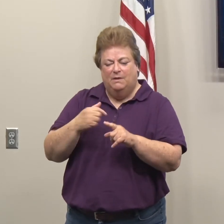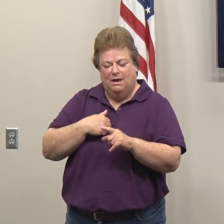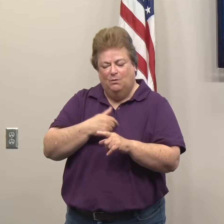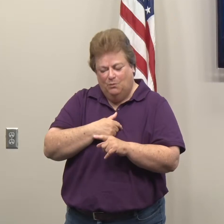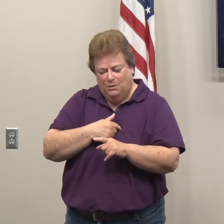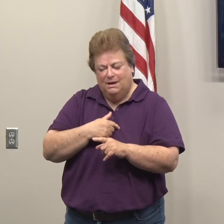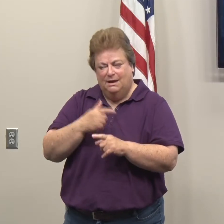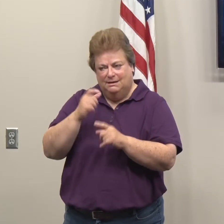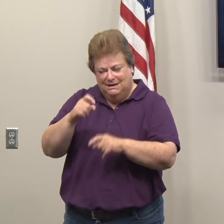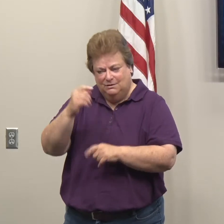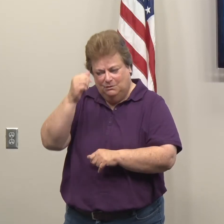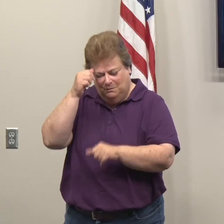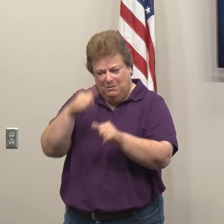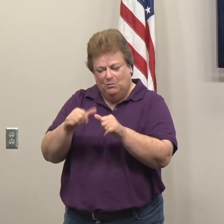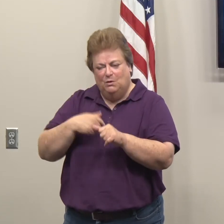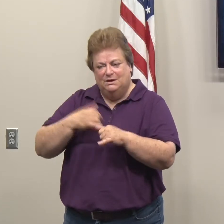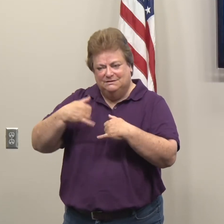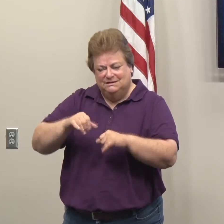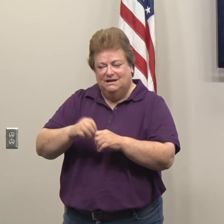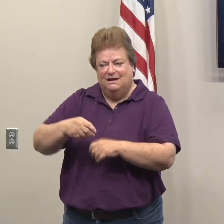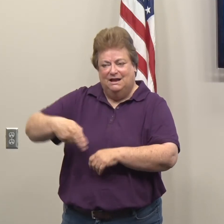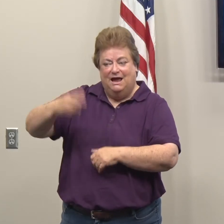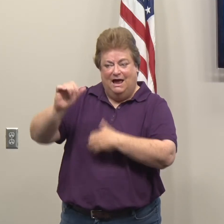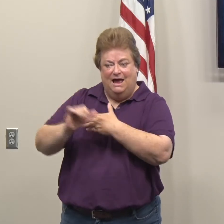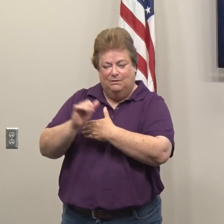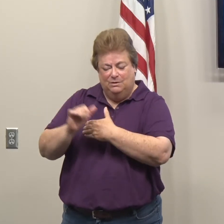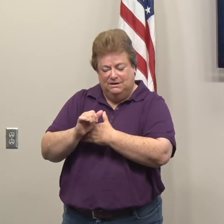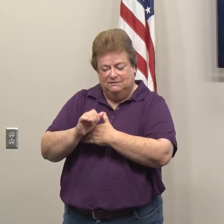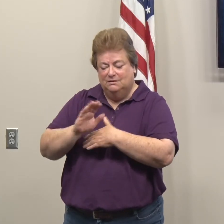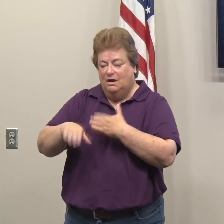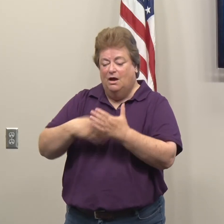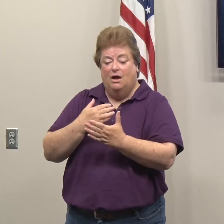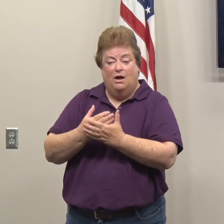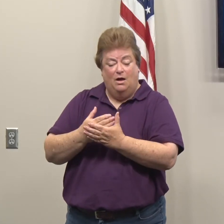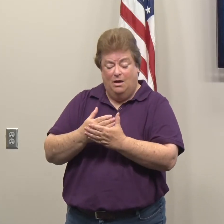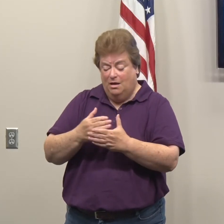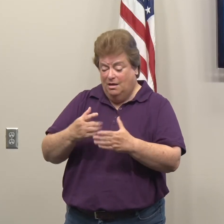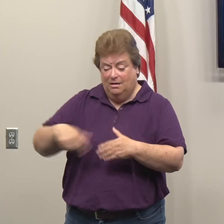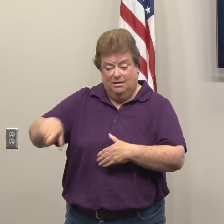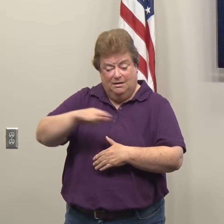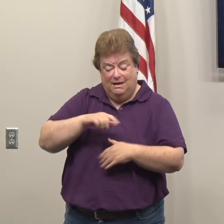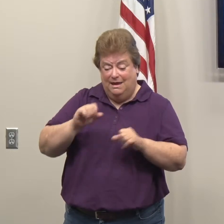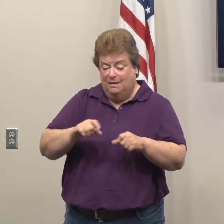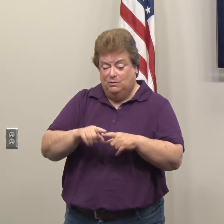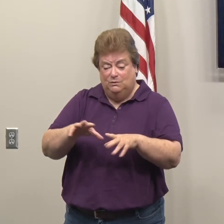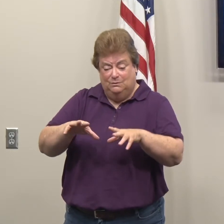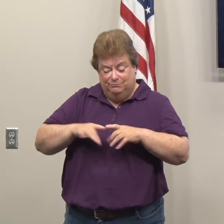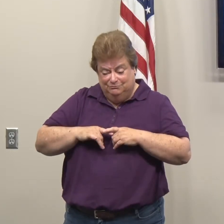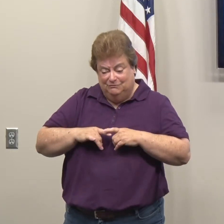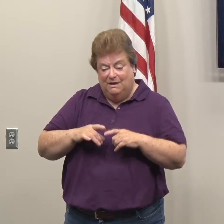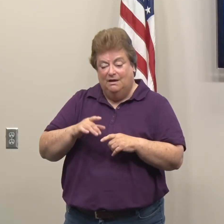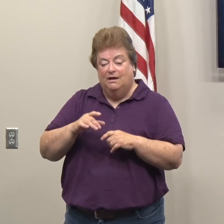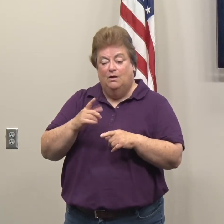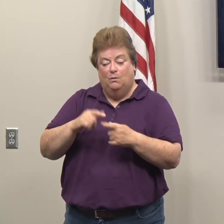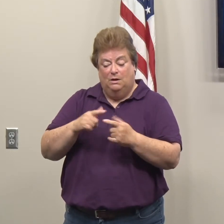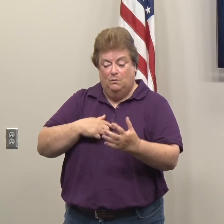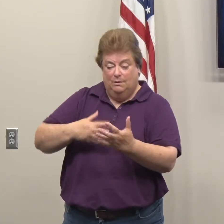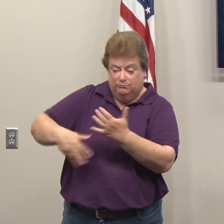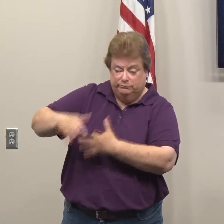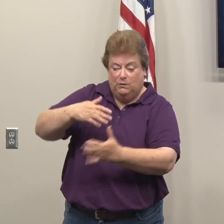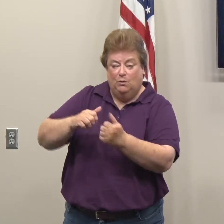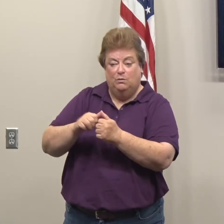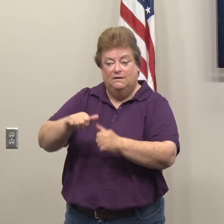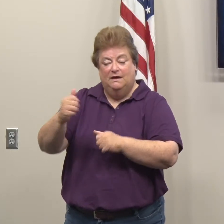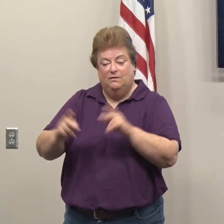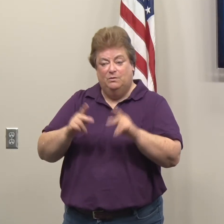the high risk category. All of us are at risk of contracting the virus anytime we are out in public with others.